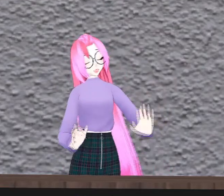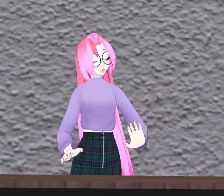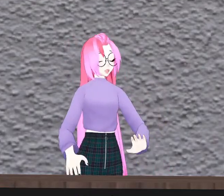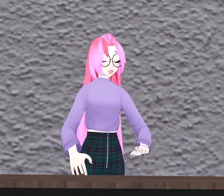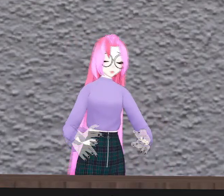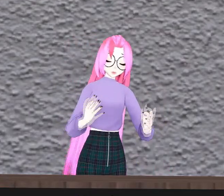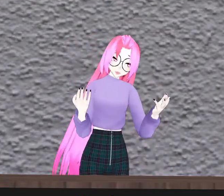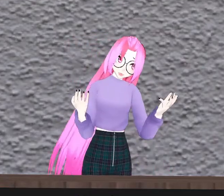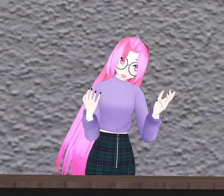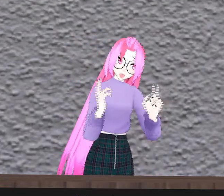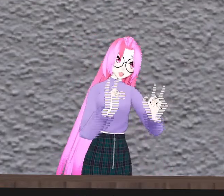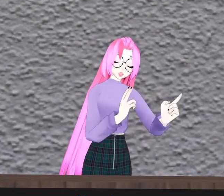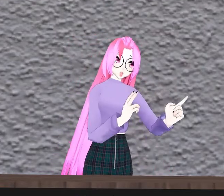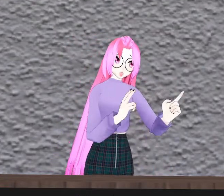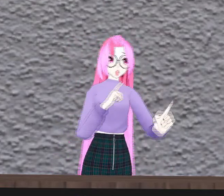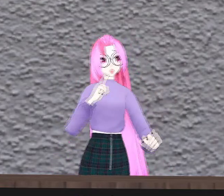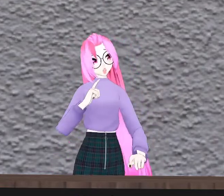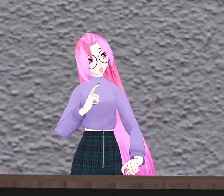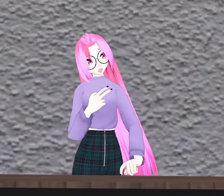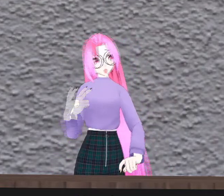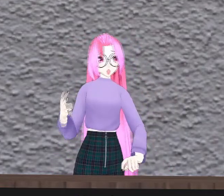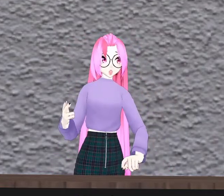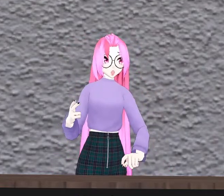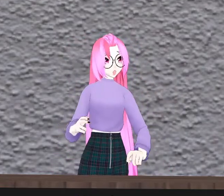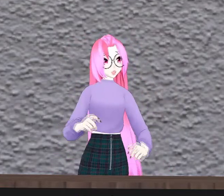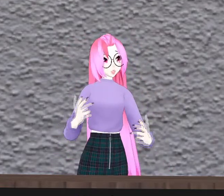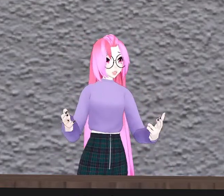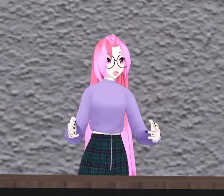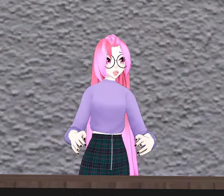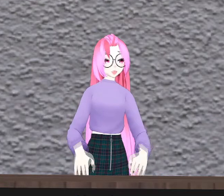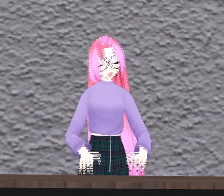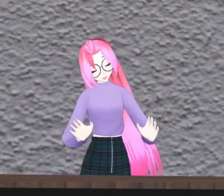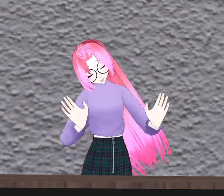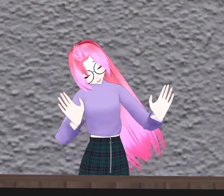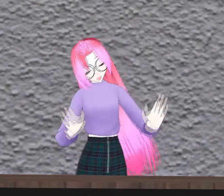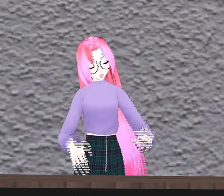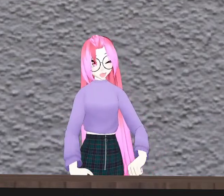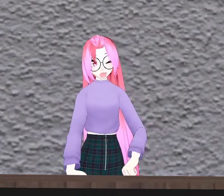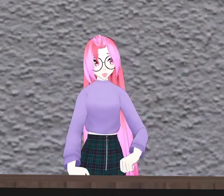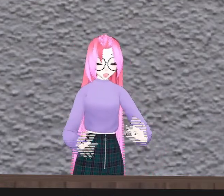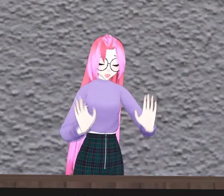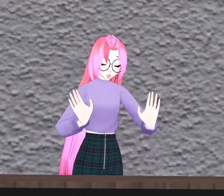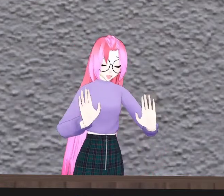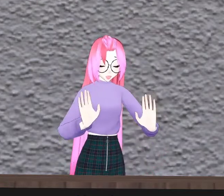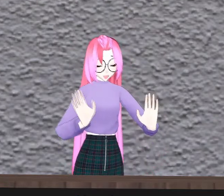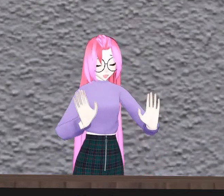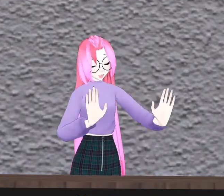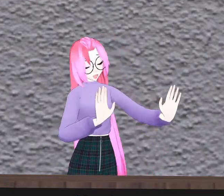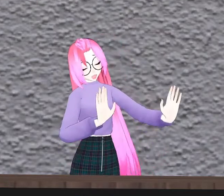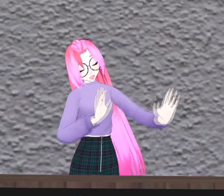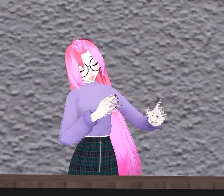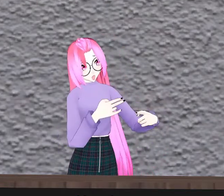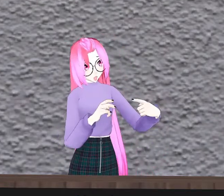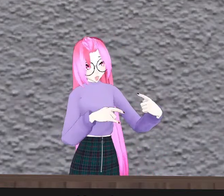you know, you also want to be respectful of a deaf or hard of hearing person and they're like, no, you know, I don't really want to give you a name sign right now. I don't know you